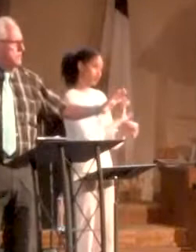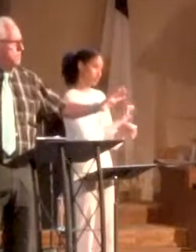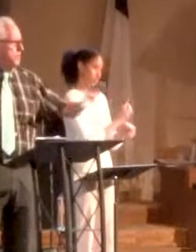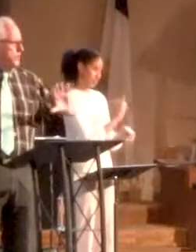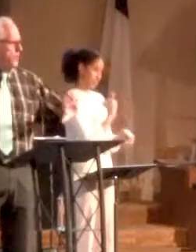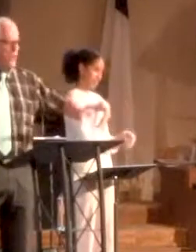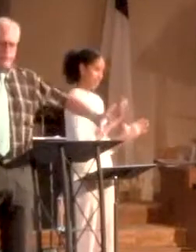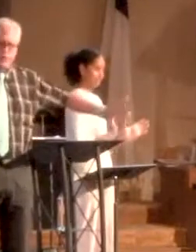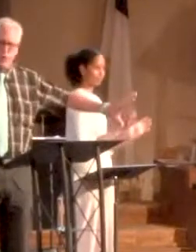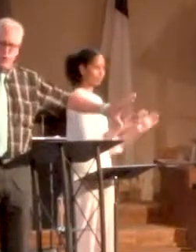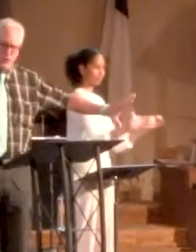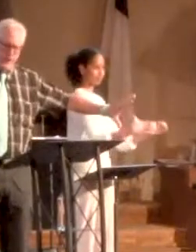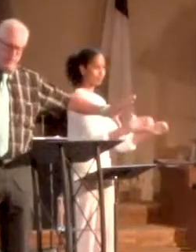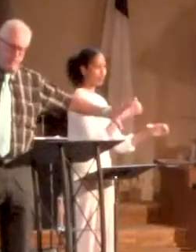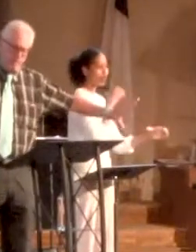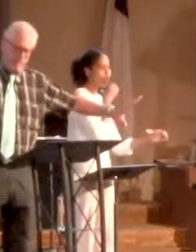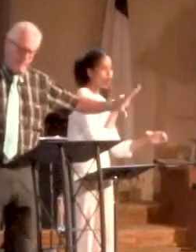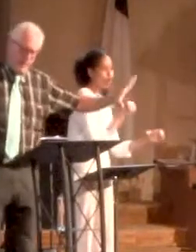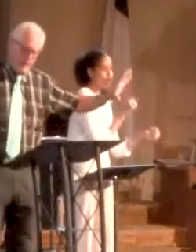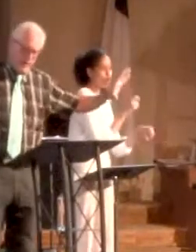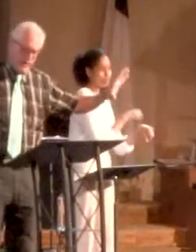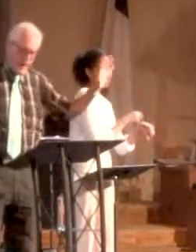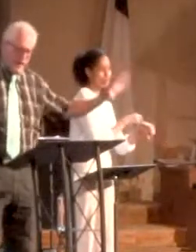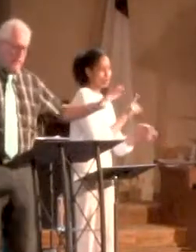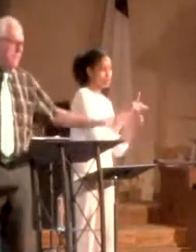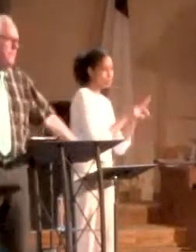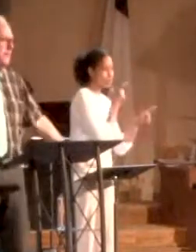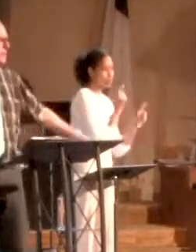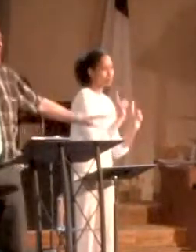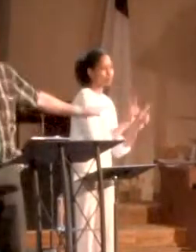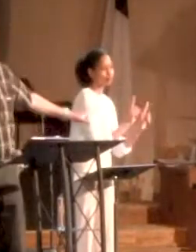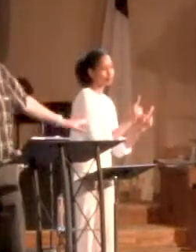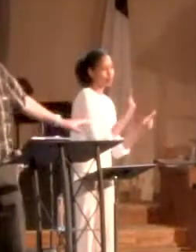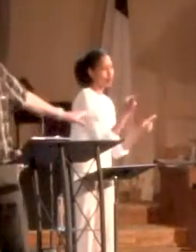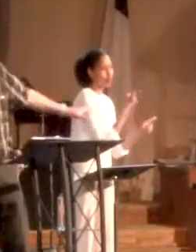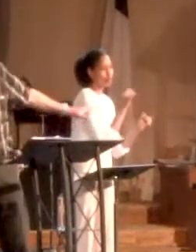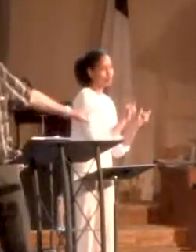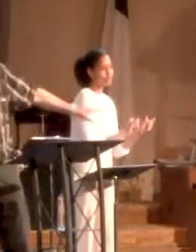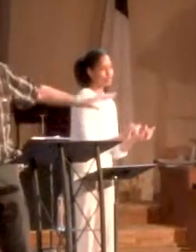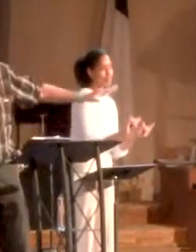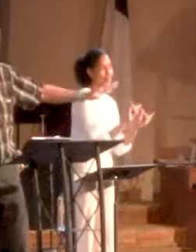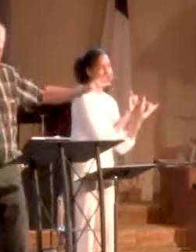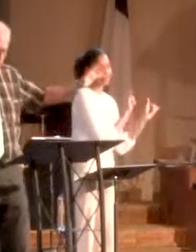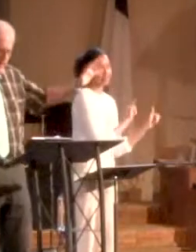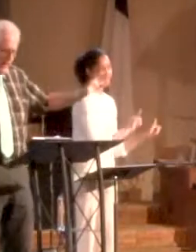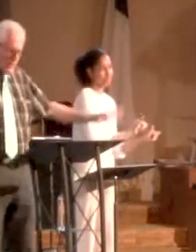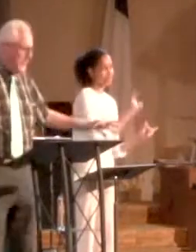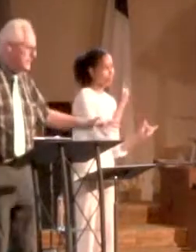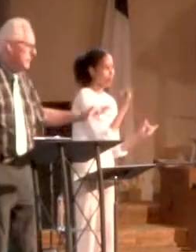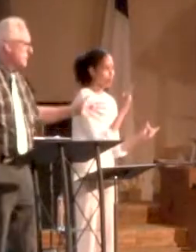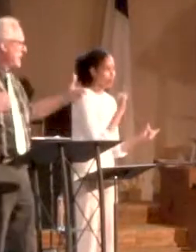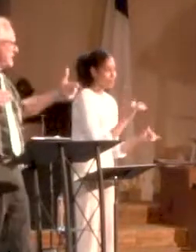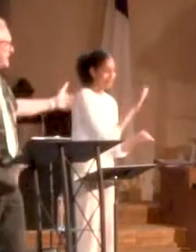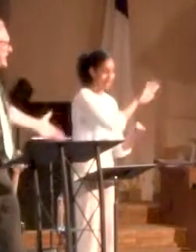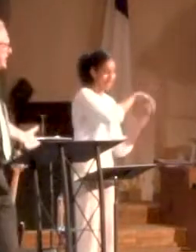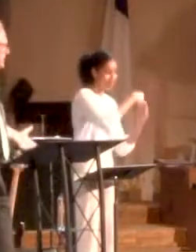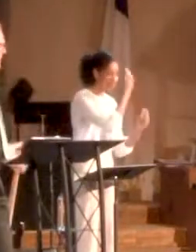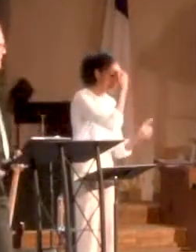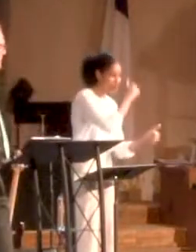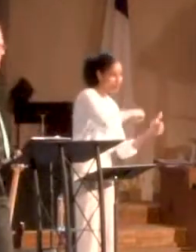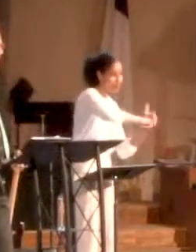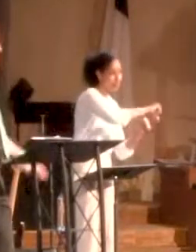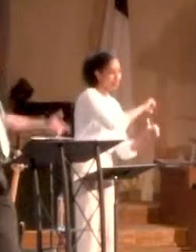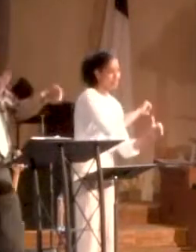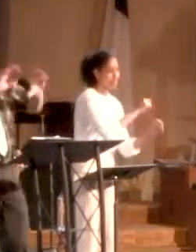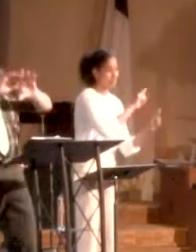neglect or exclude them, that make them feel like they have no say, that treat them like